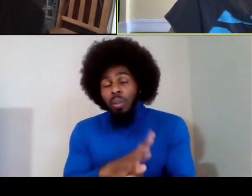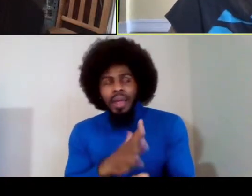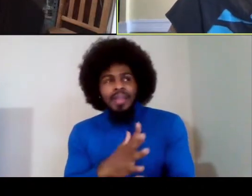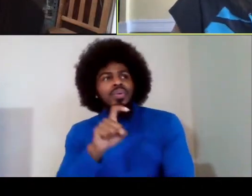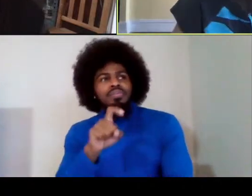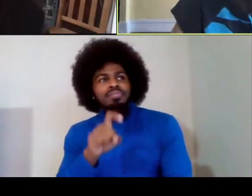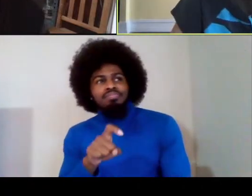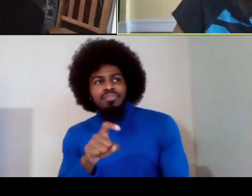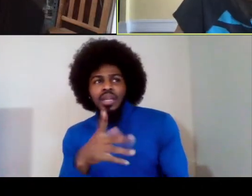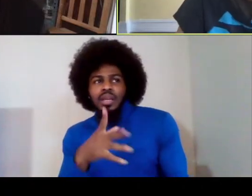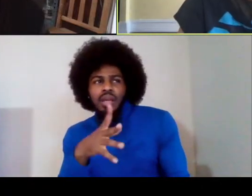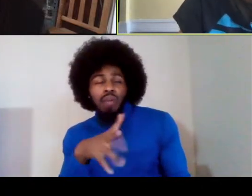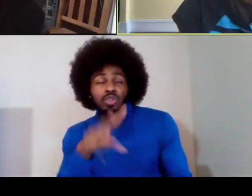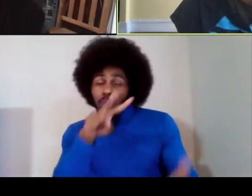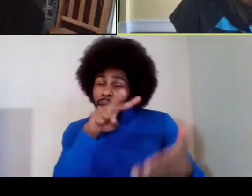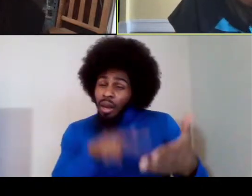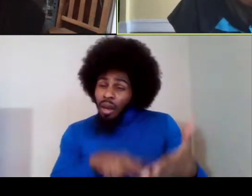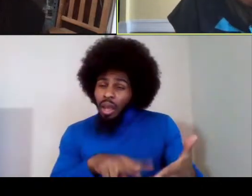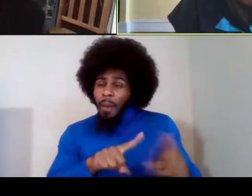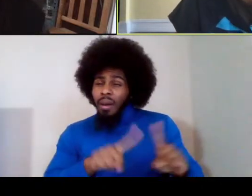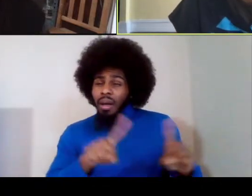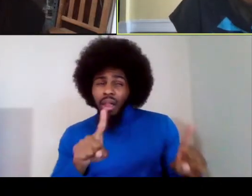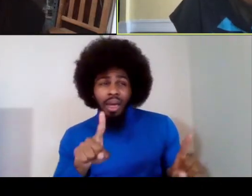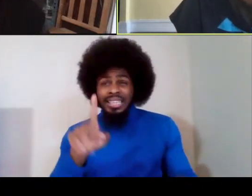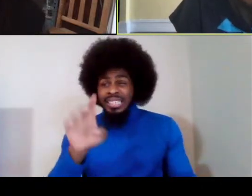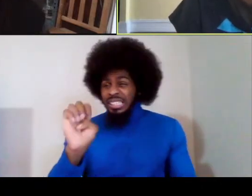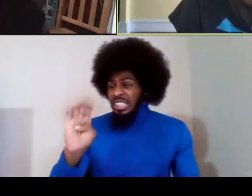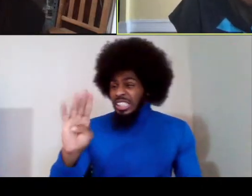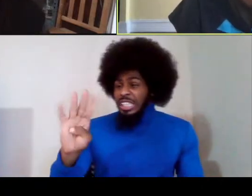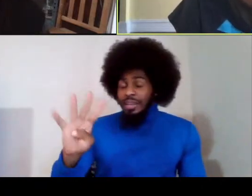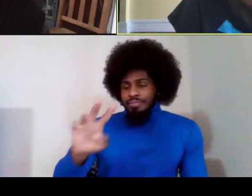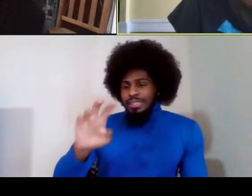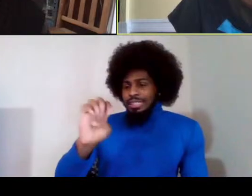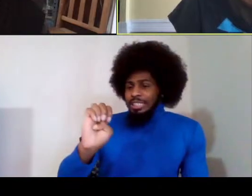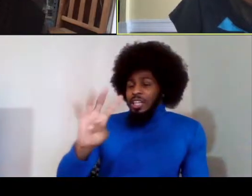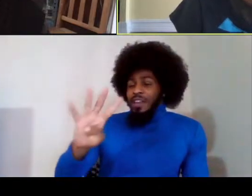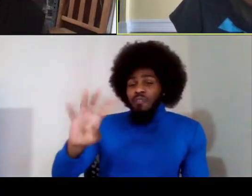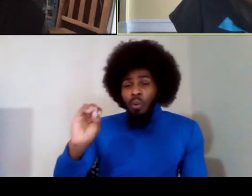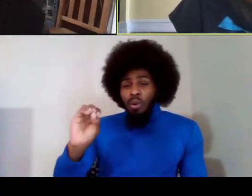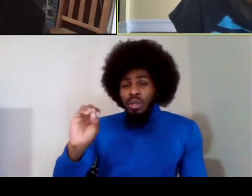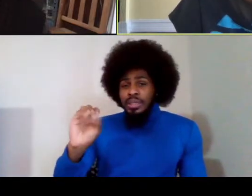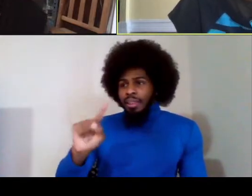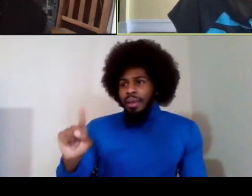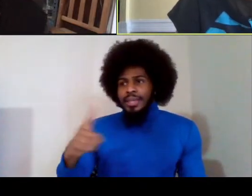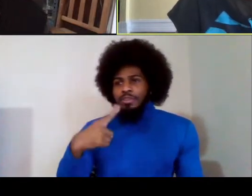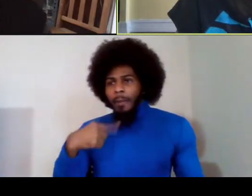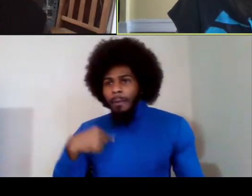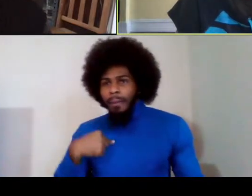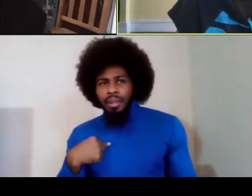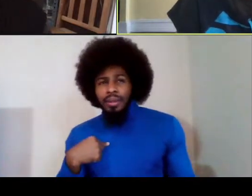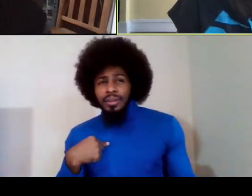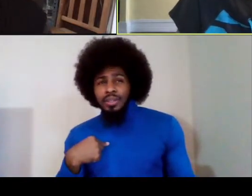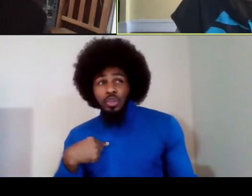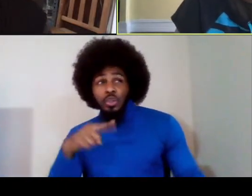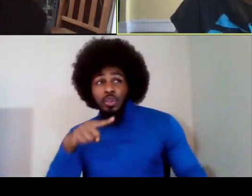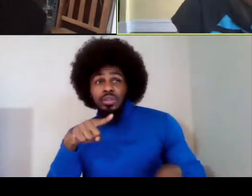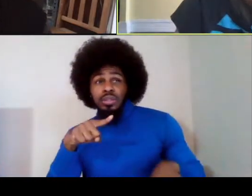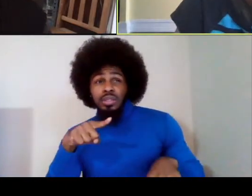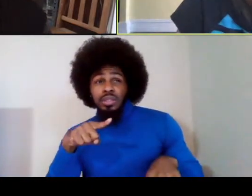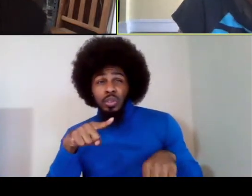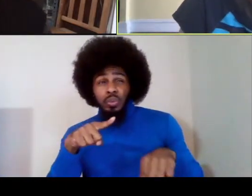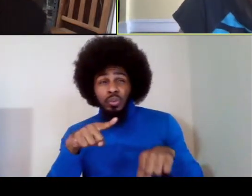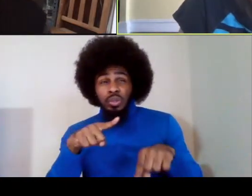like, you know, E-40 taught me ain't nothing come to a sleeper but a dream. You feel me? Like